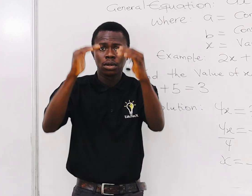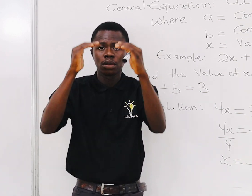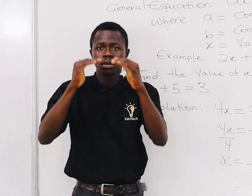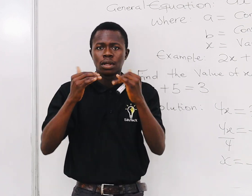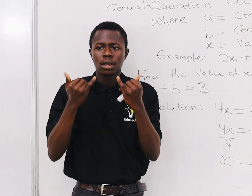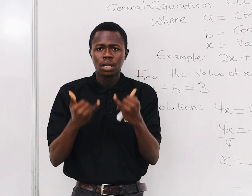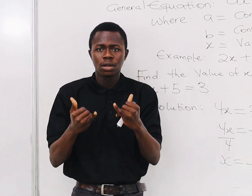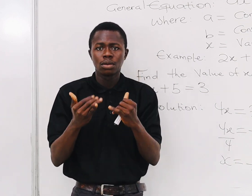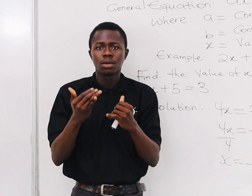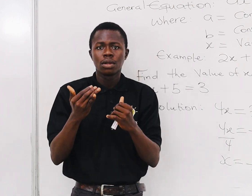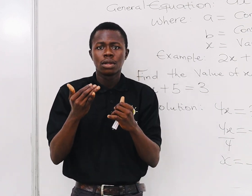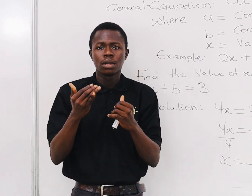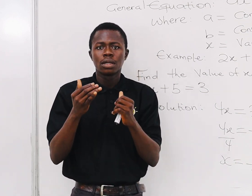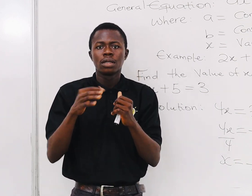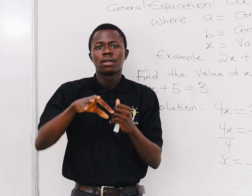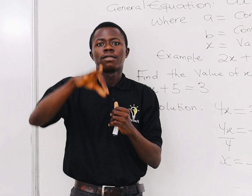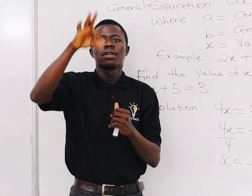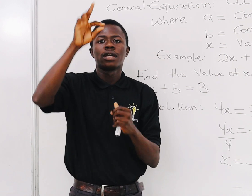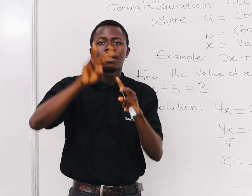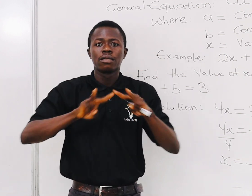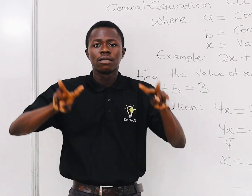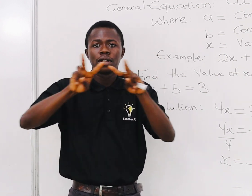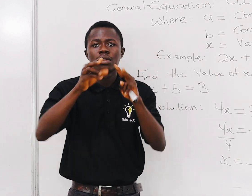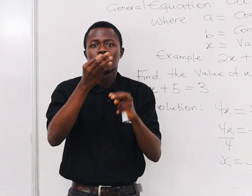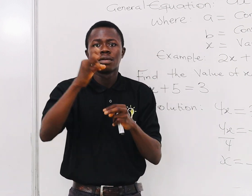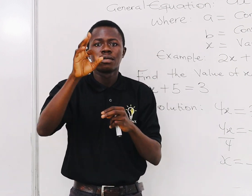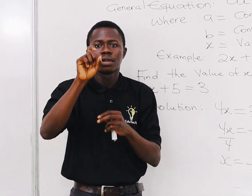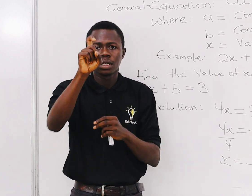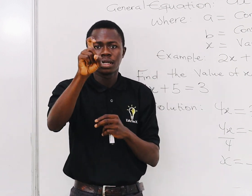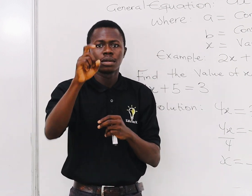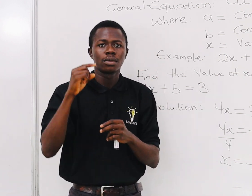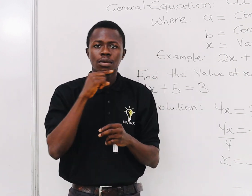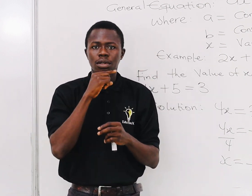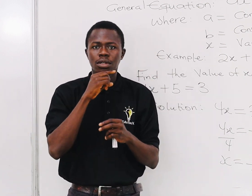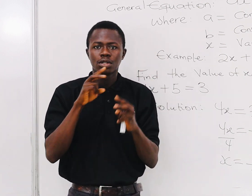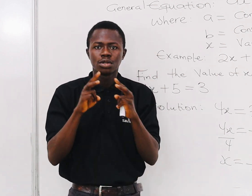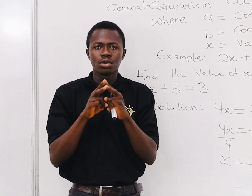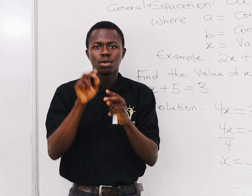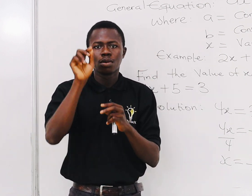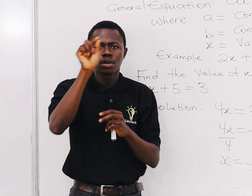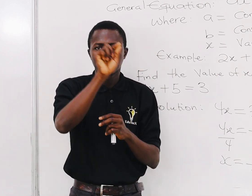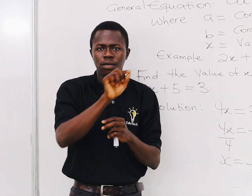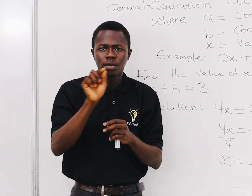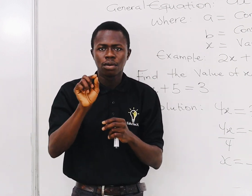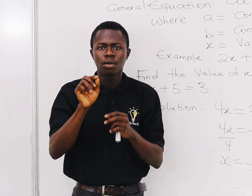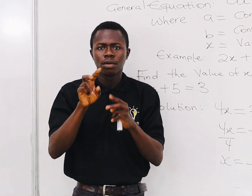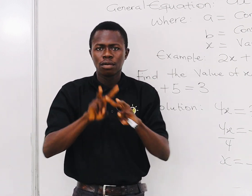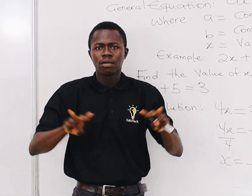we see that by following the steps, we've now been able to find the value of x. So